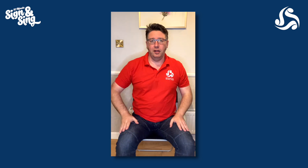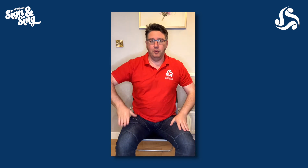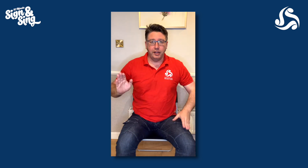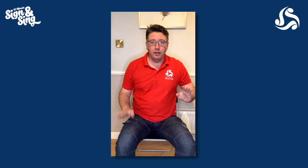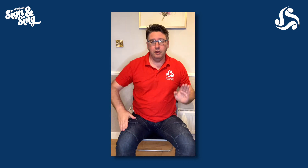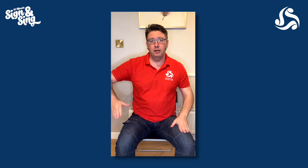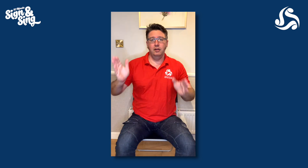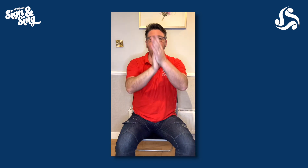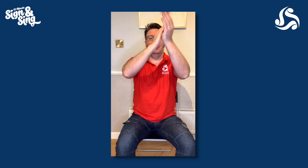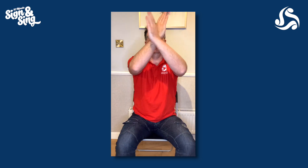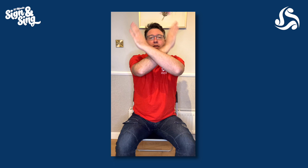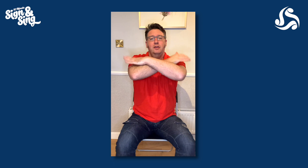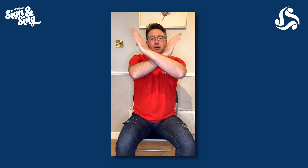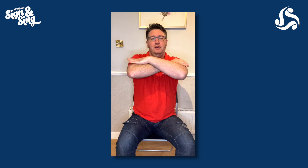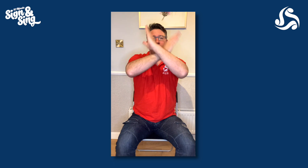but I like the way,